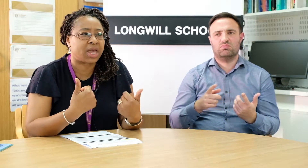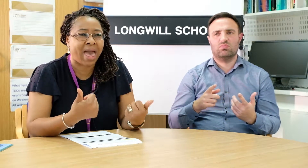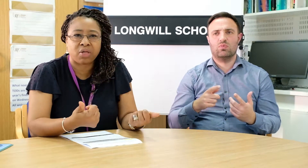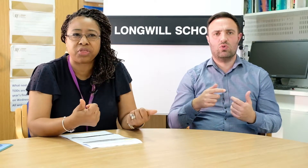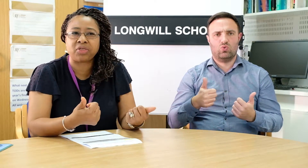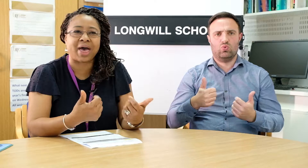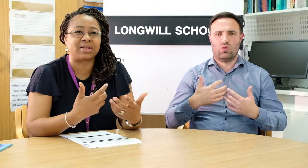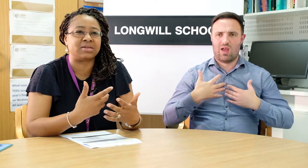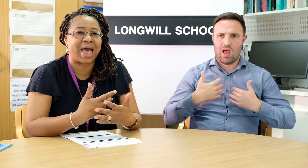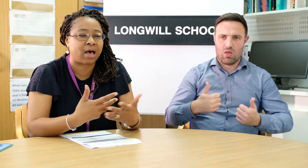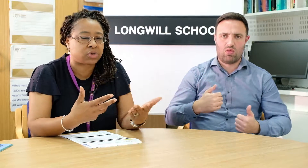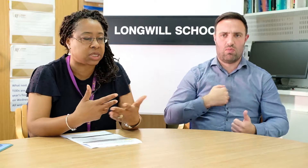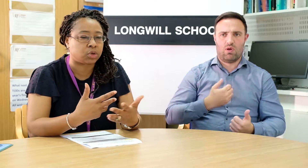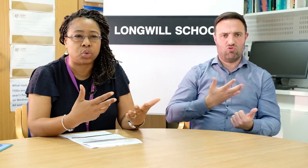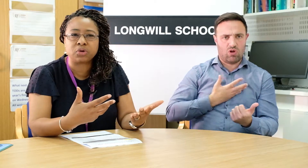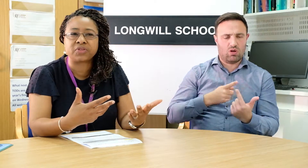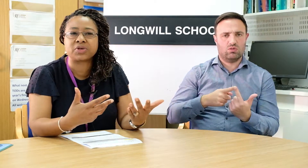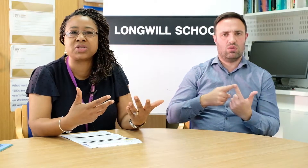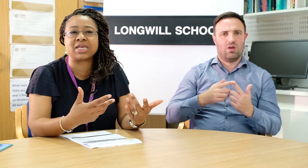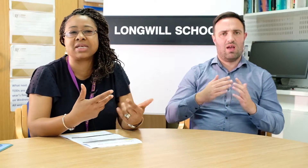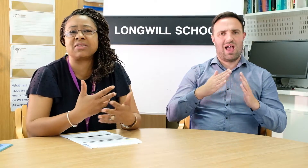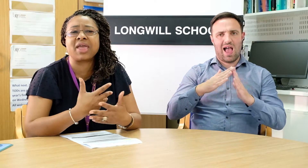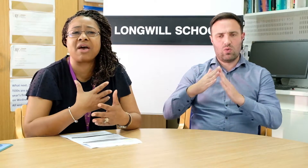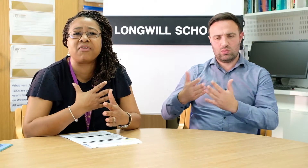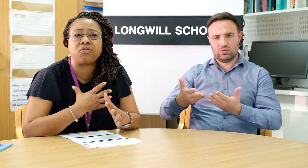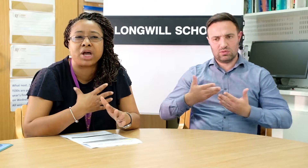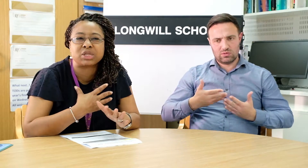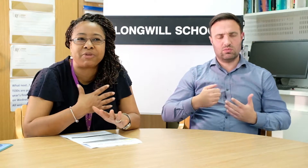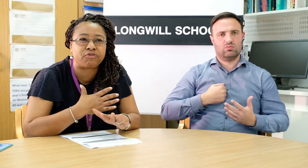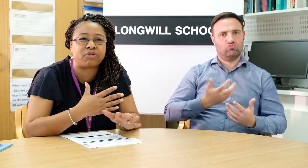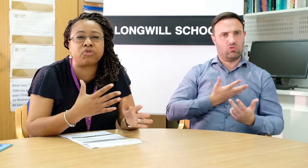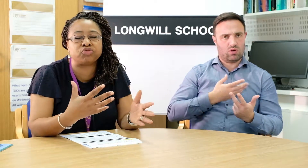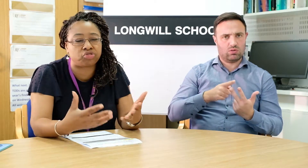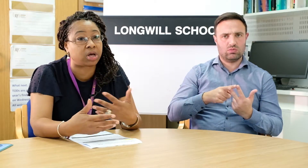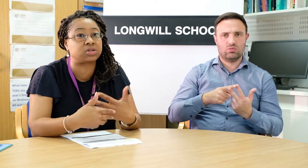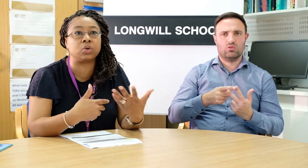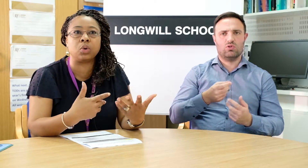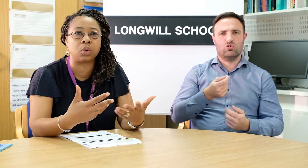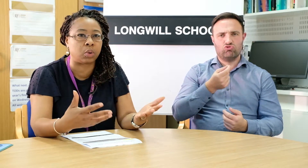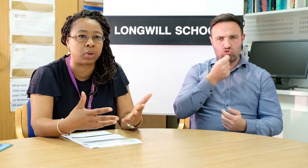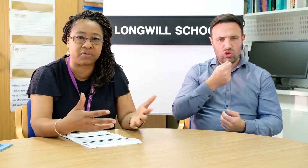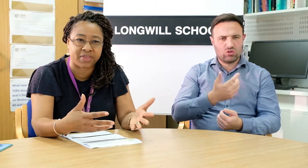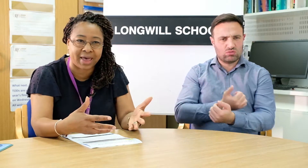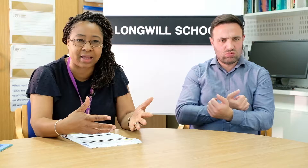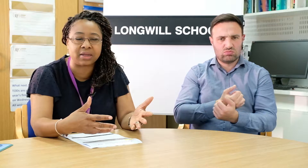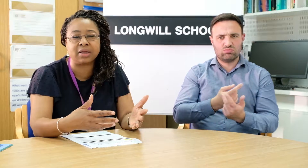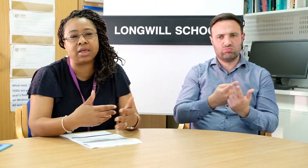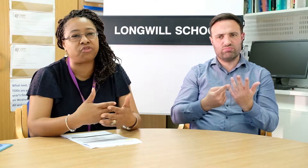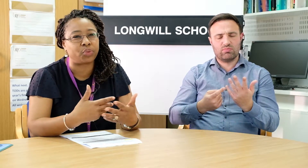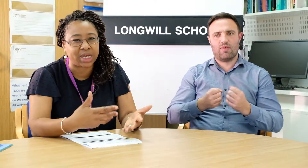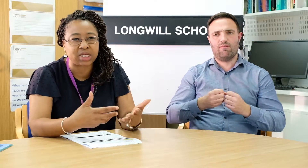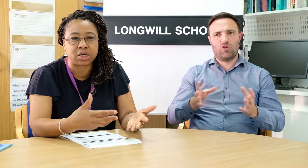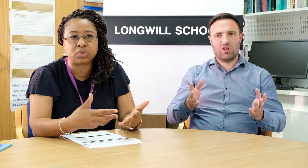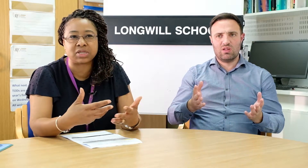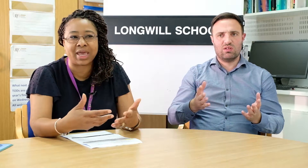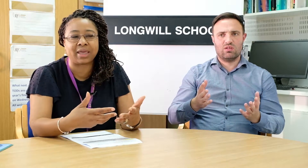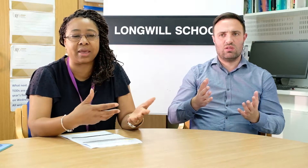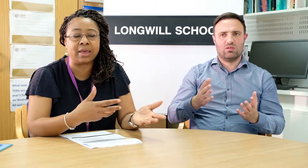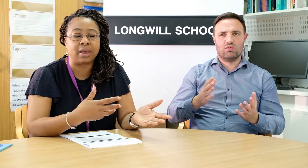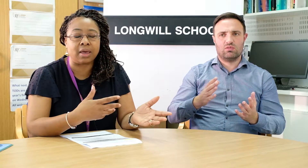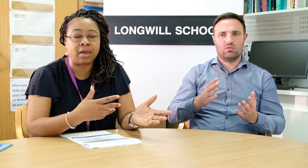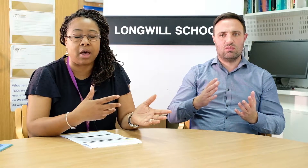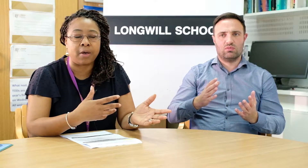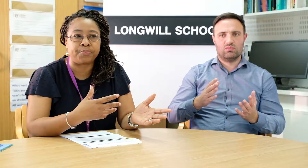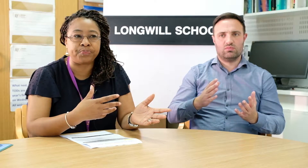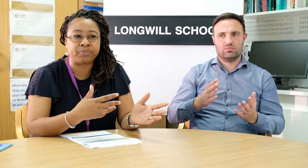to good health and housing and all of those things, and they have a right to be free from drugs and all of that. If we don't